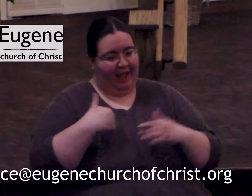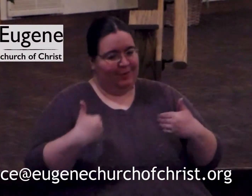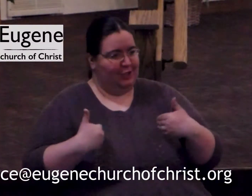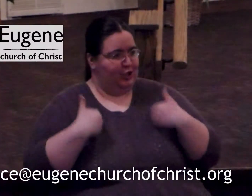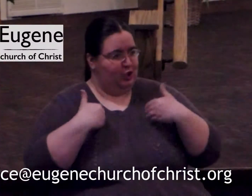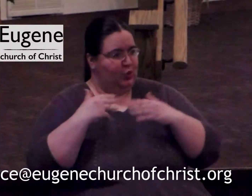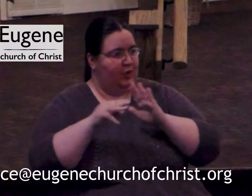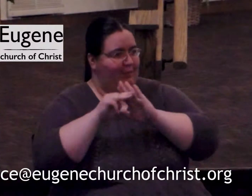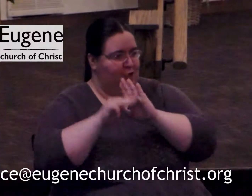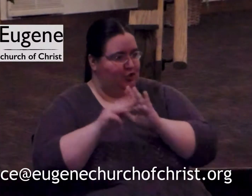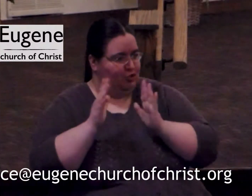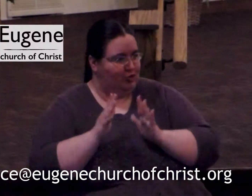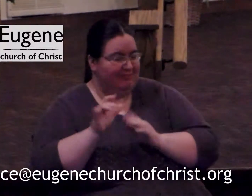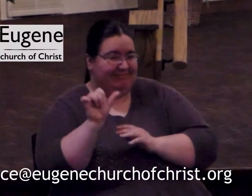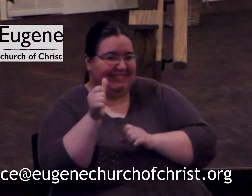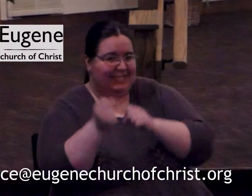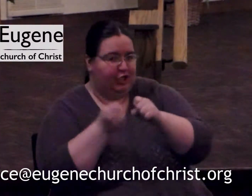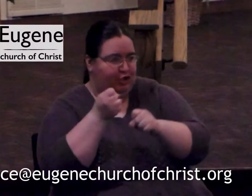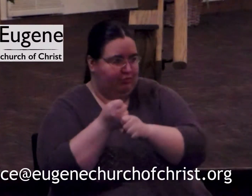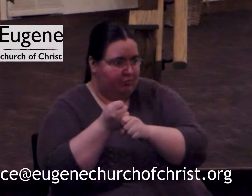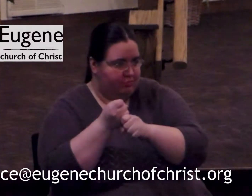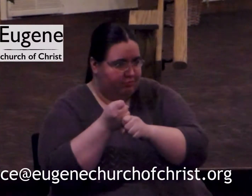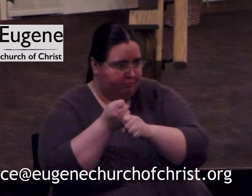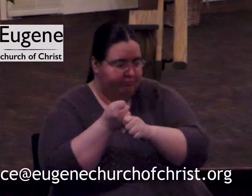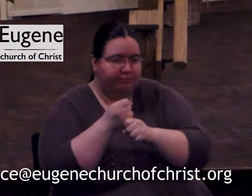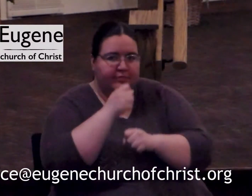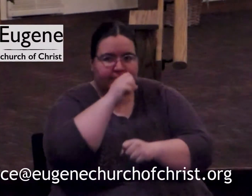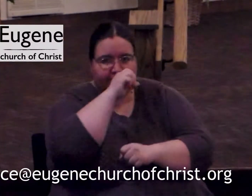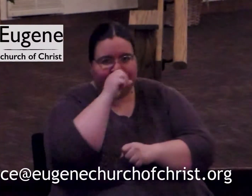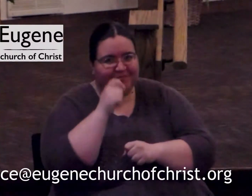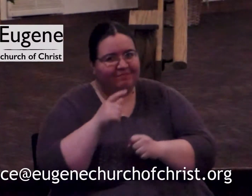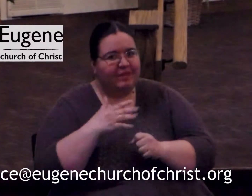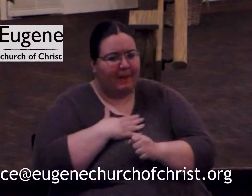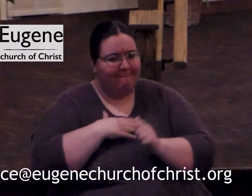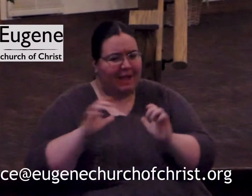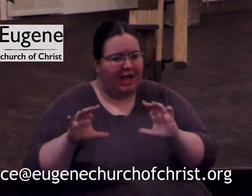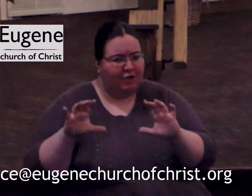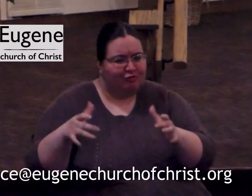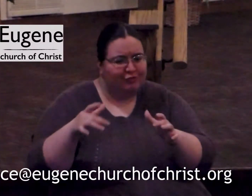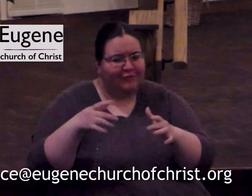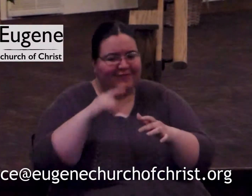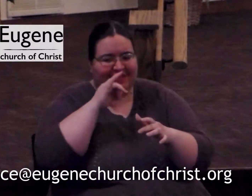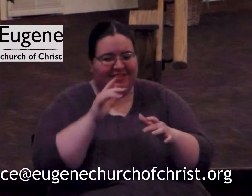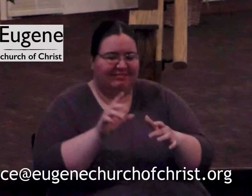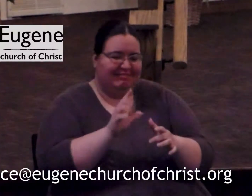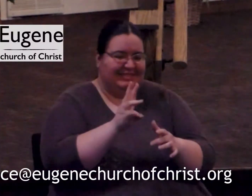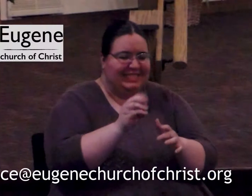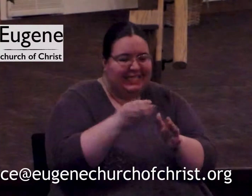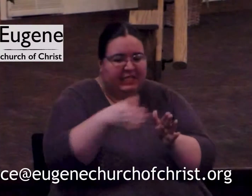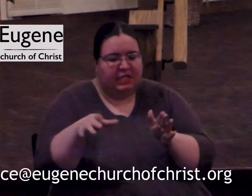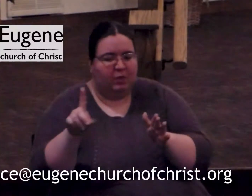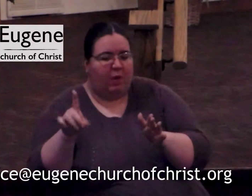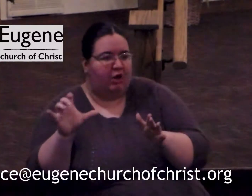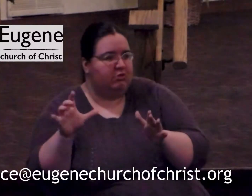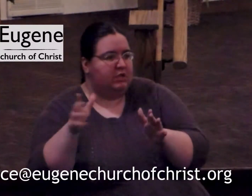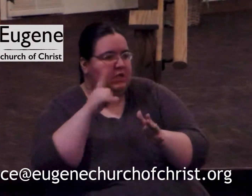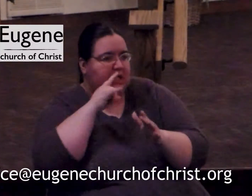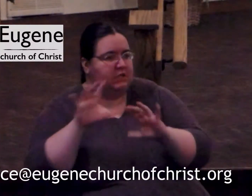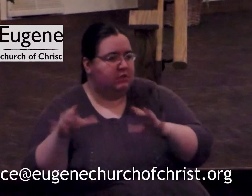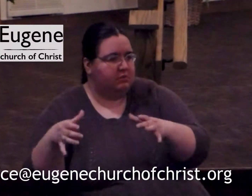2011, I was a youth minister of a group that ranged from 60 kids to 100 kids during the time we were there. And early